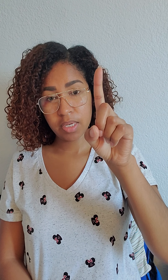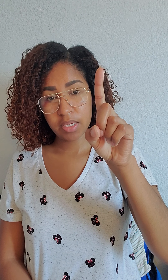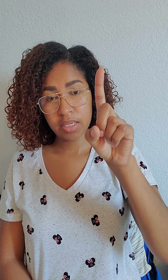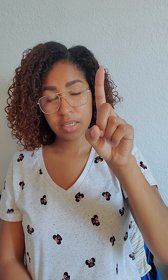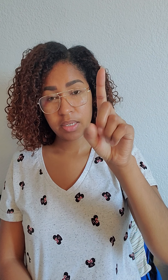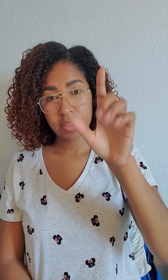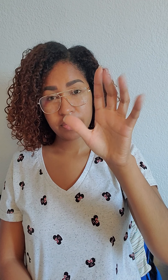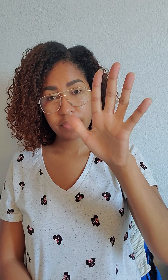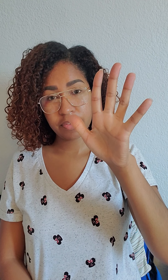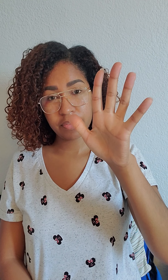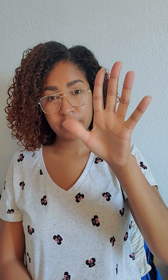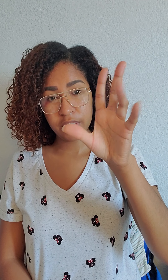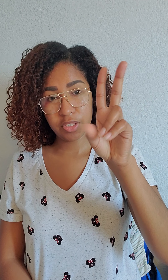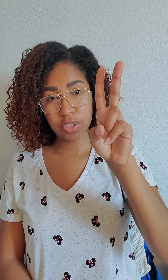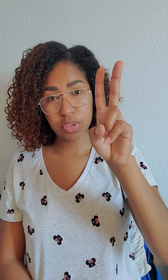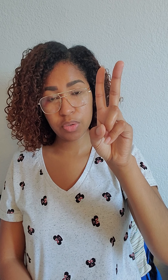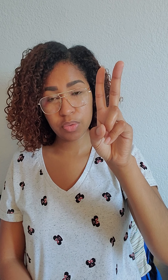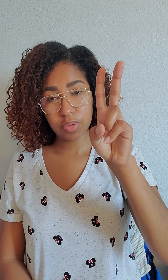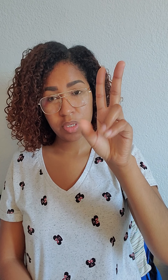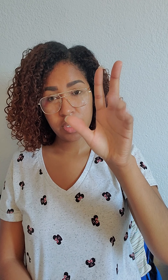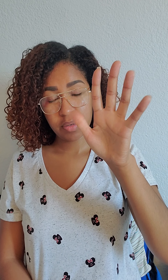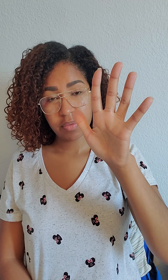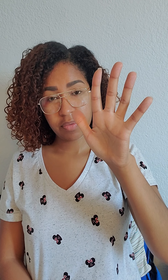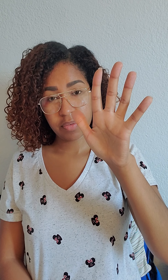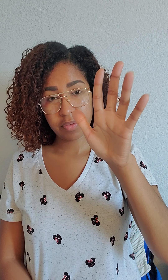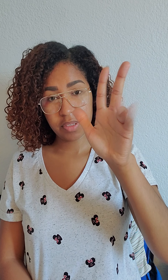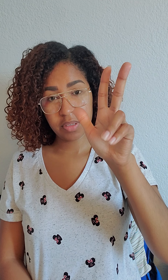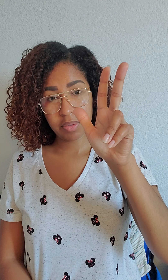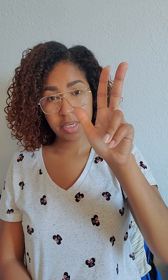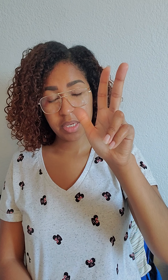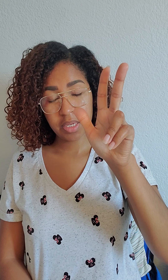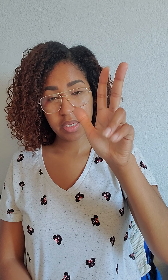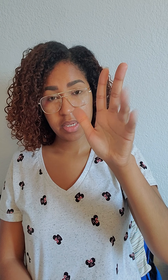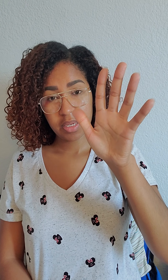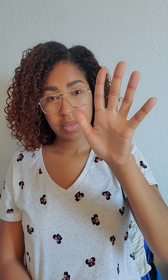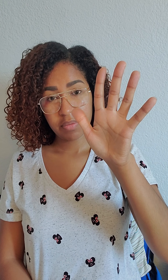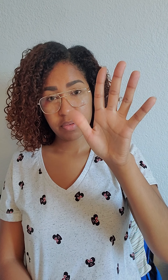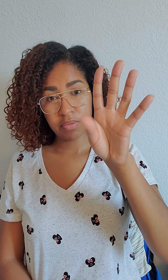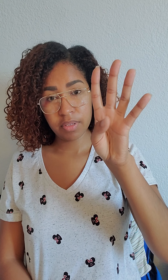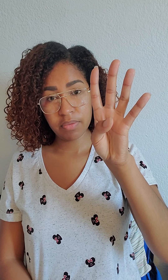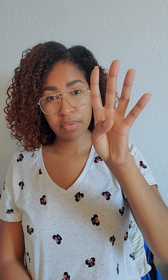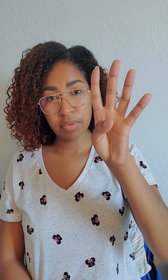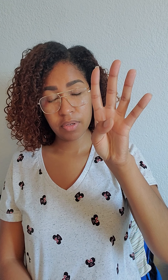51, 52, 53, 54,